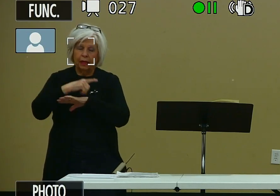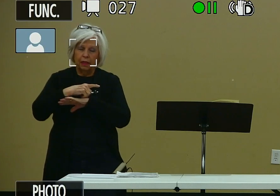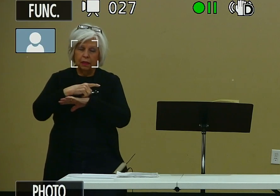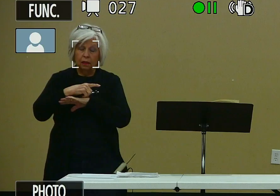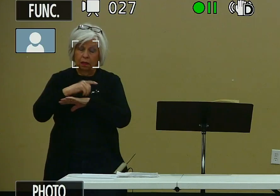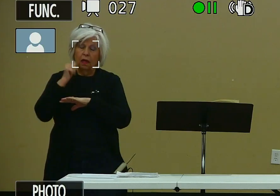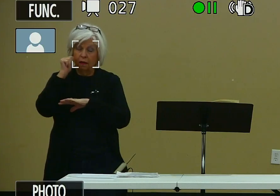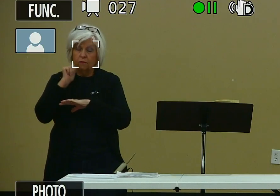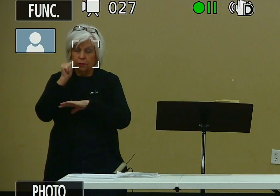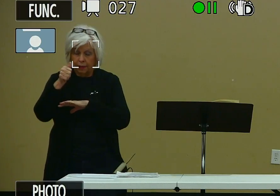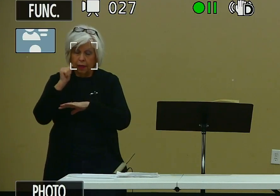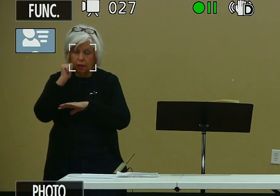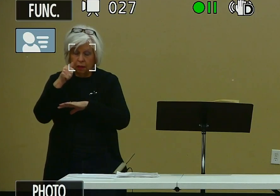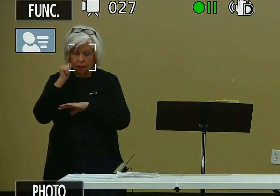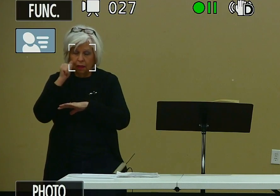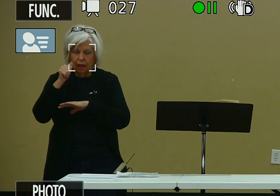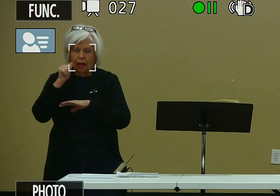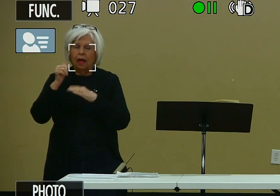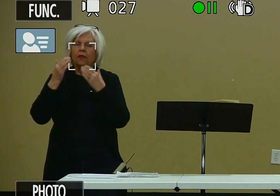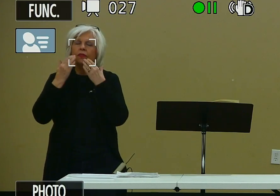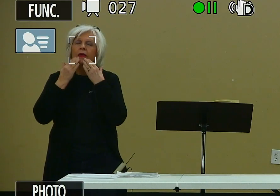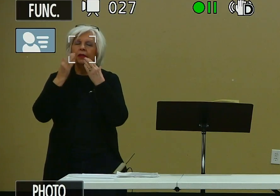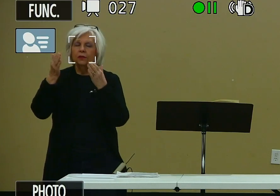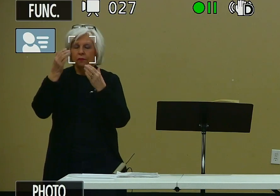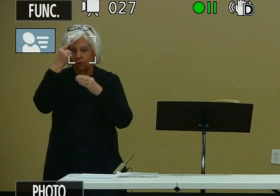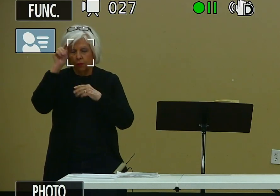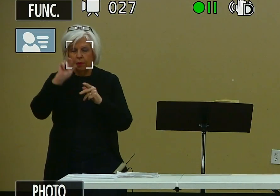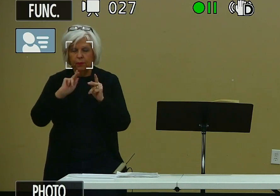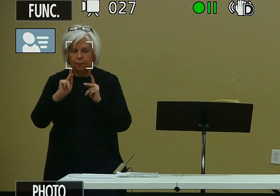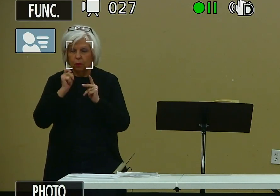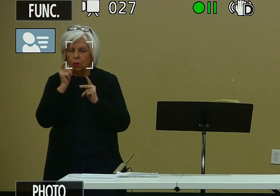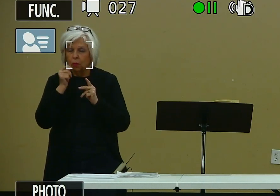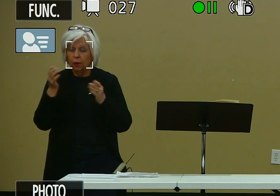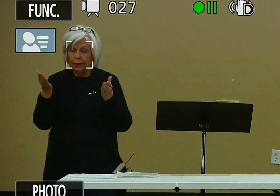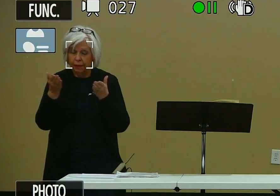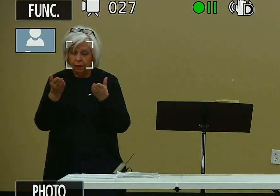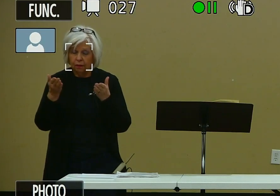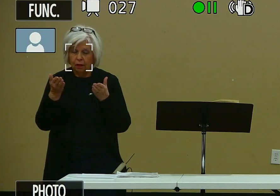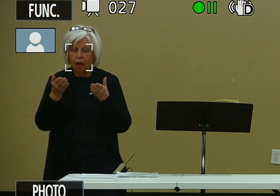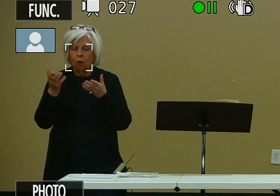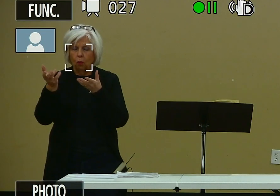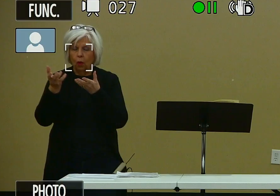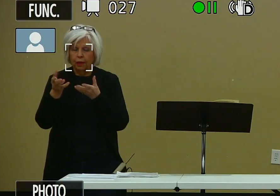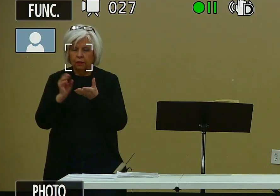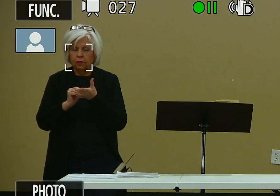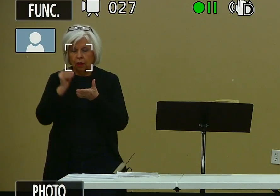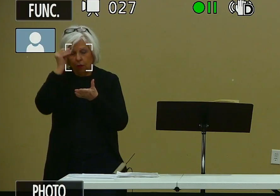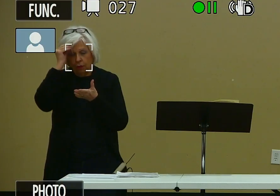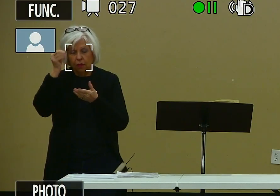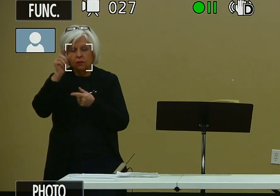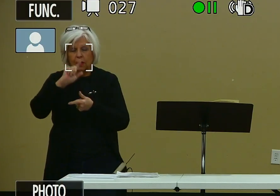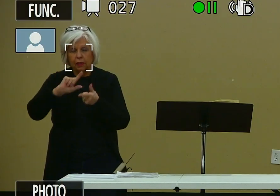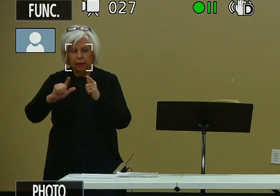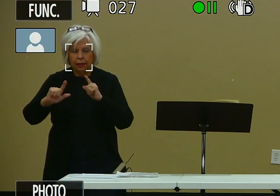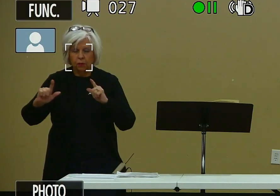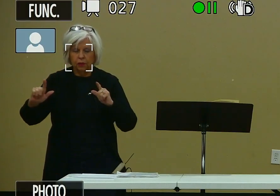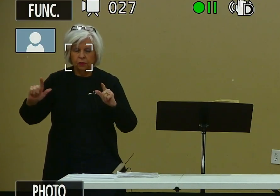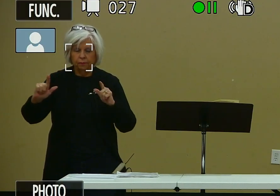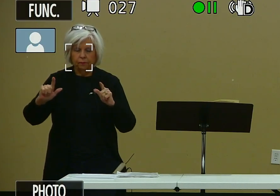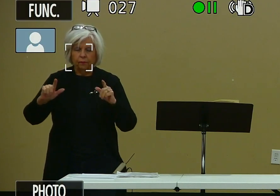today, every day. Thank you for the people who are here wanting to learn sign language.